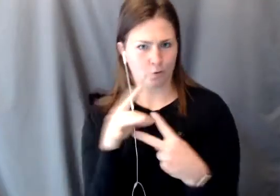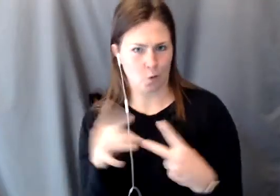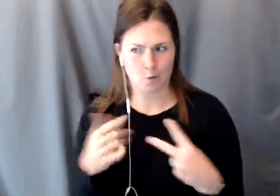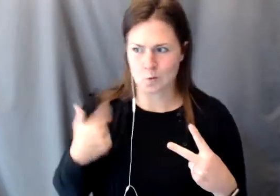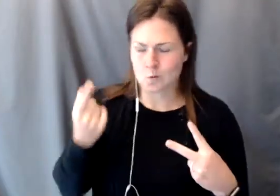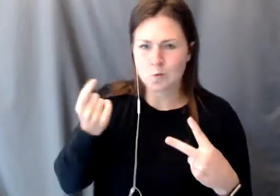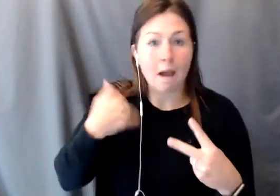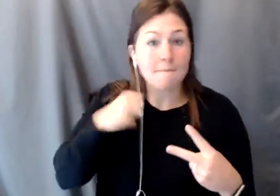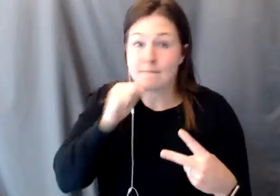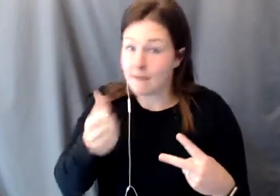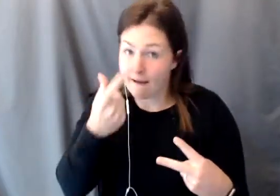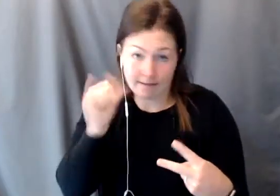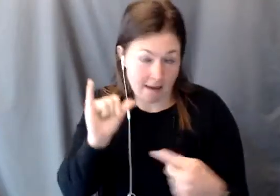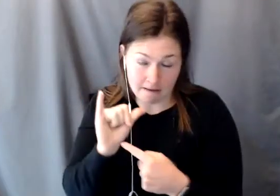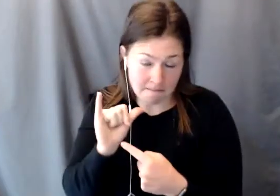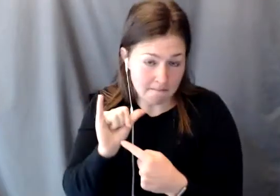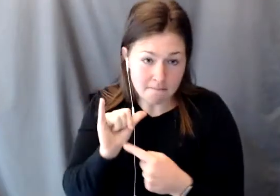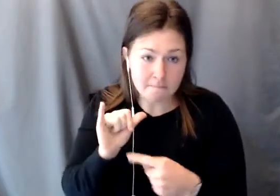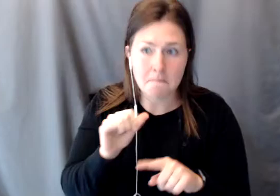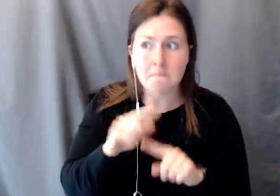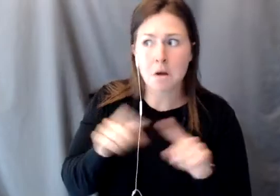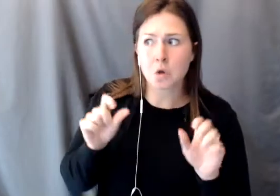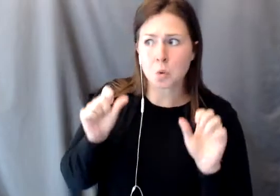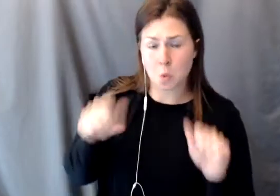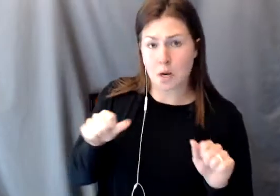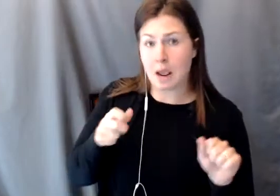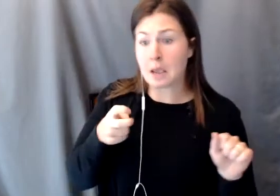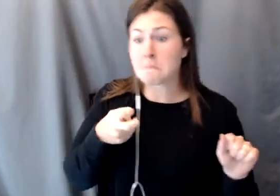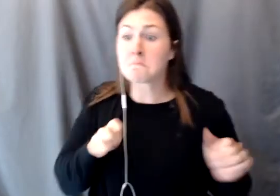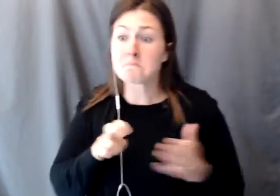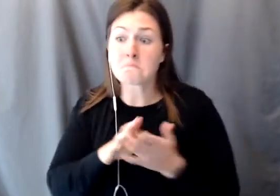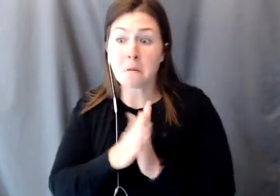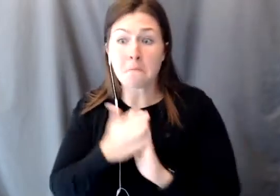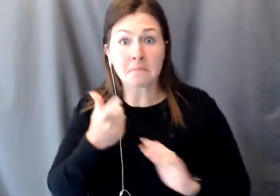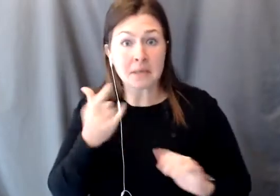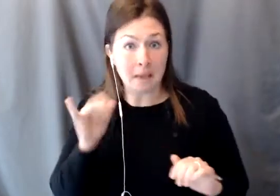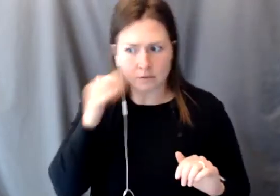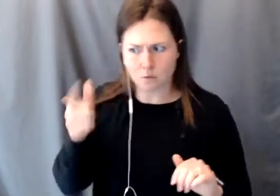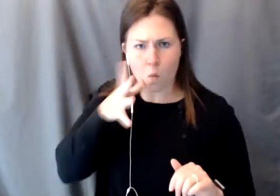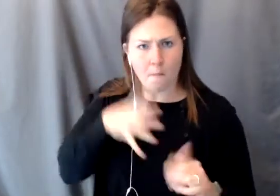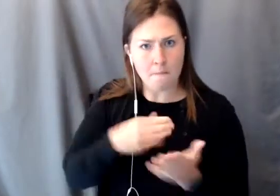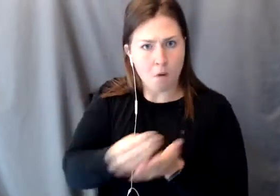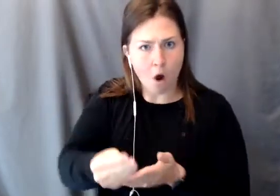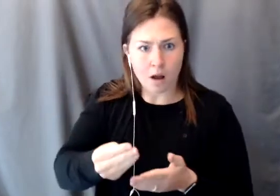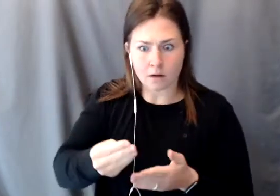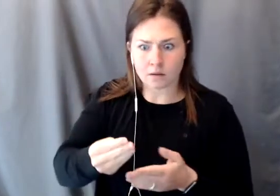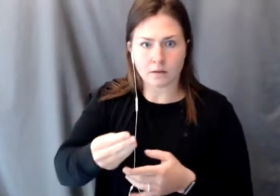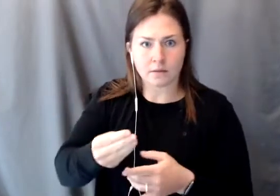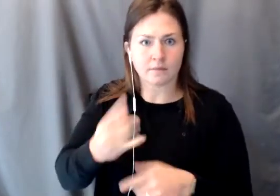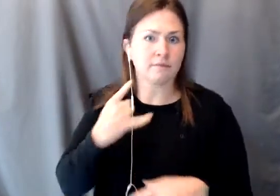not gay, but could I be gay? Because this woman bought me a vodka gimlet, and I thought, wow, that